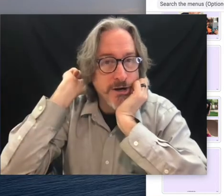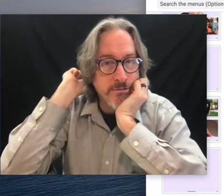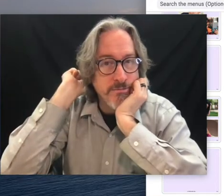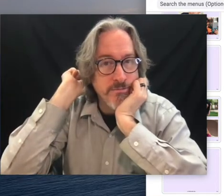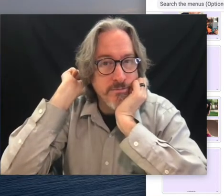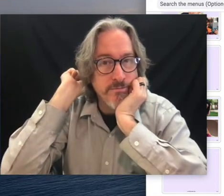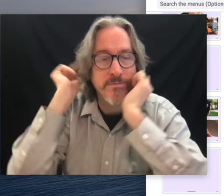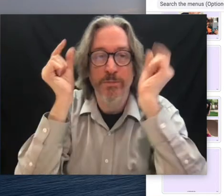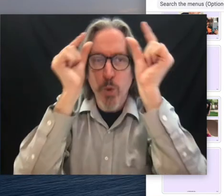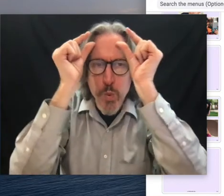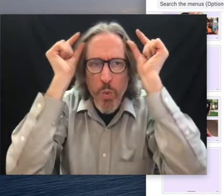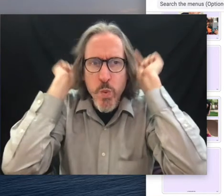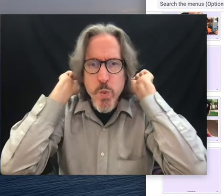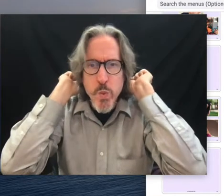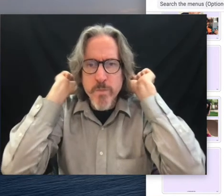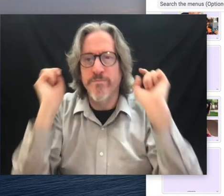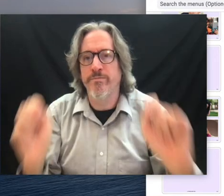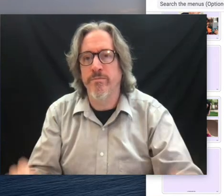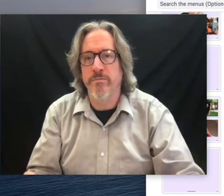short hair.